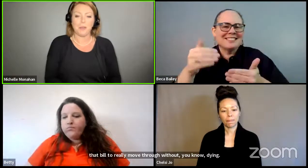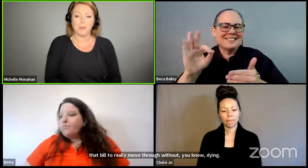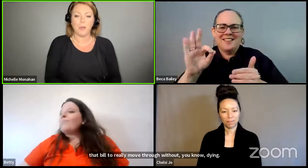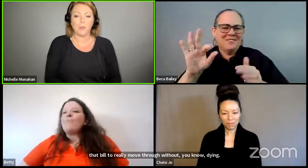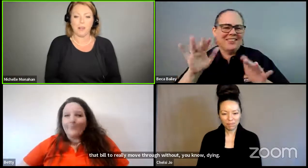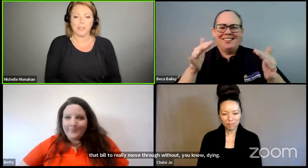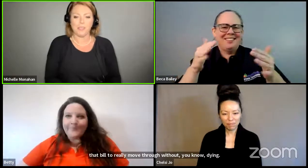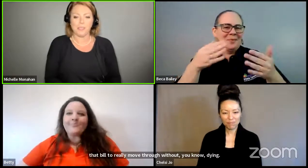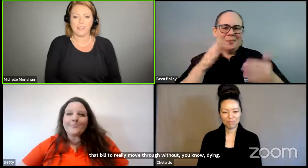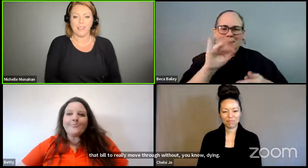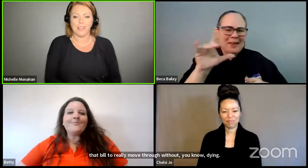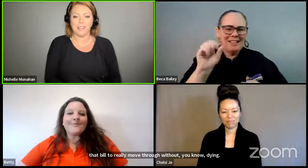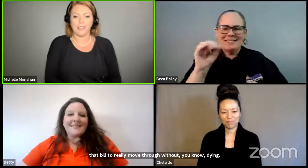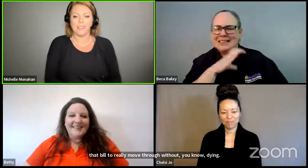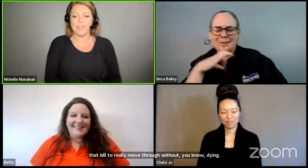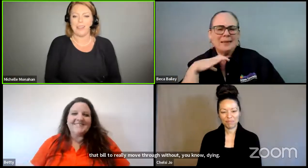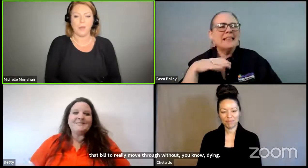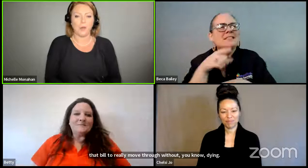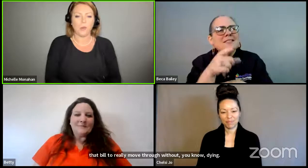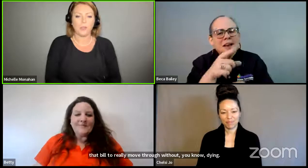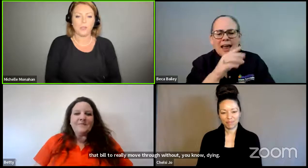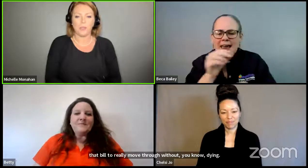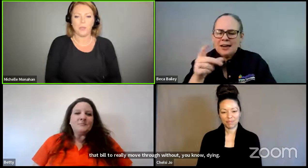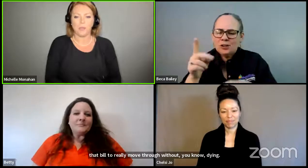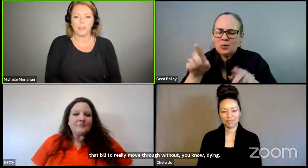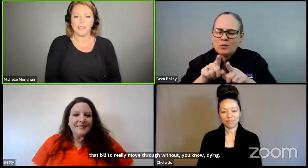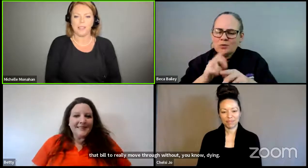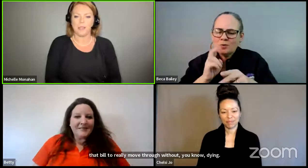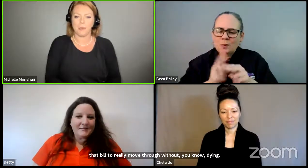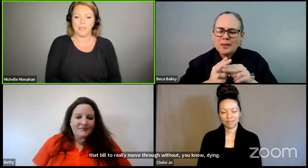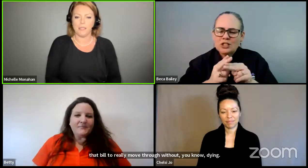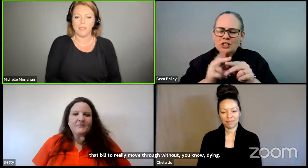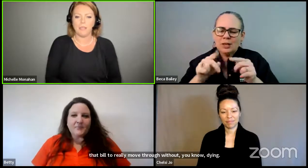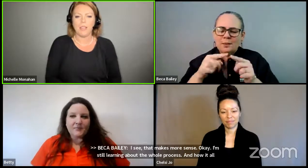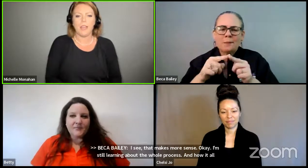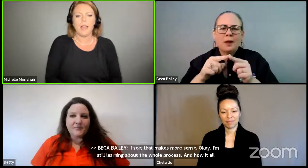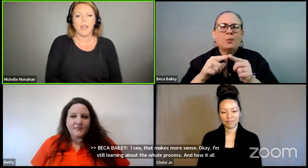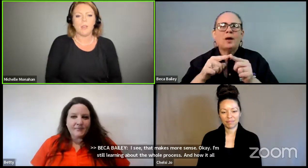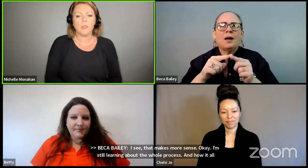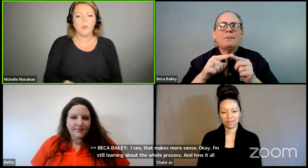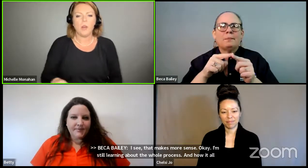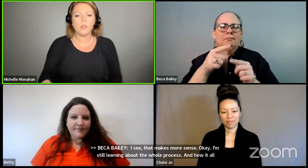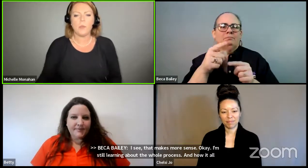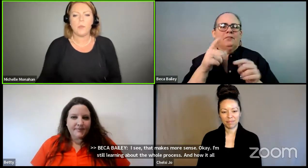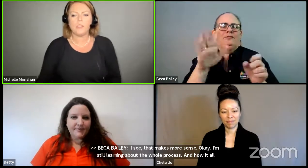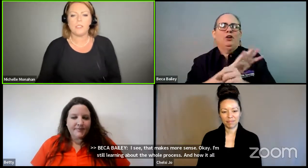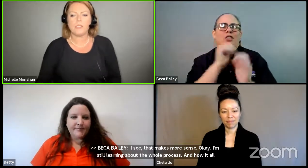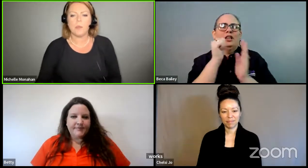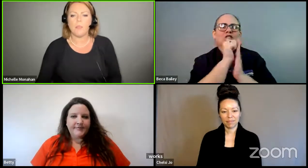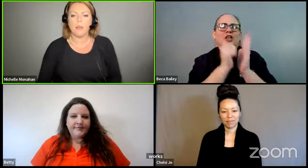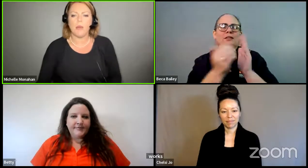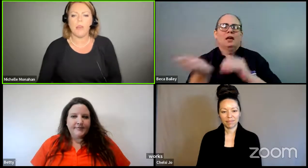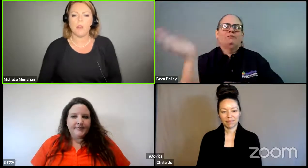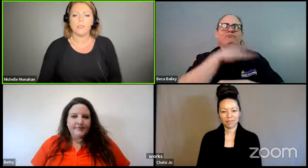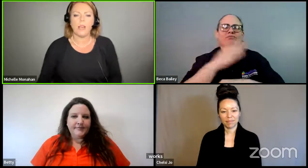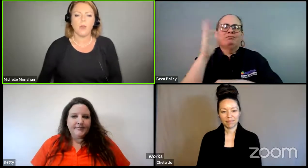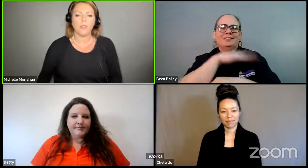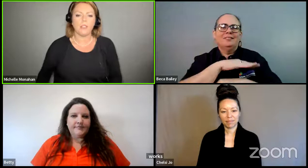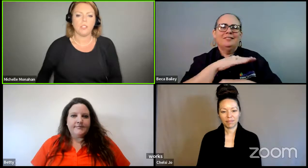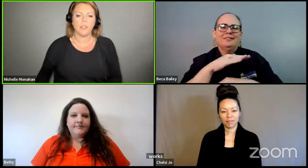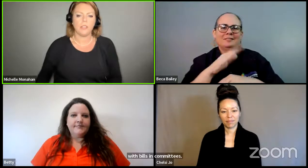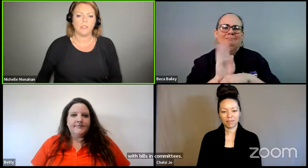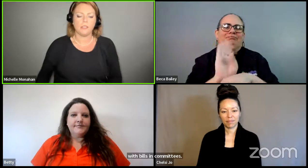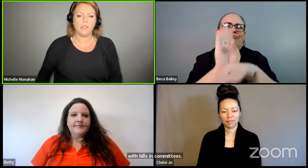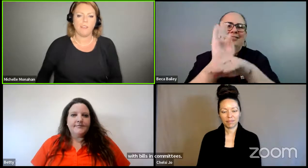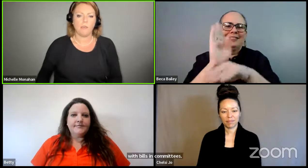learning about the whole process and how it all works with bills and committees. I know that you also mentioned something about how